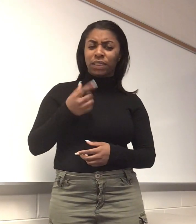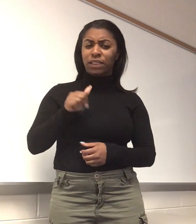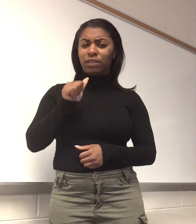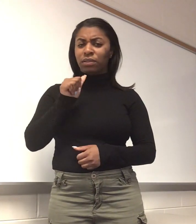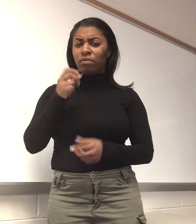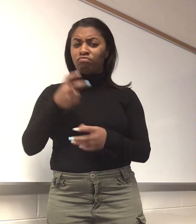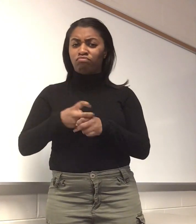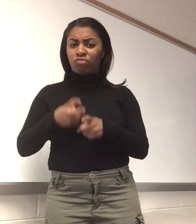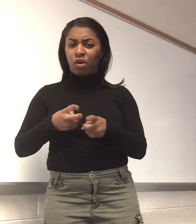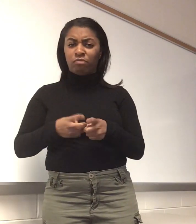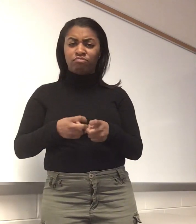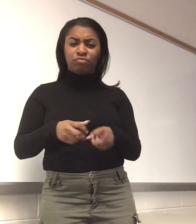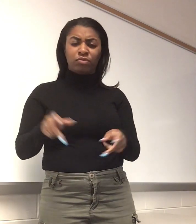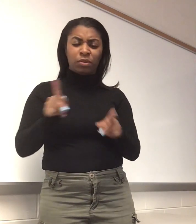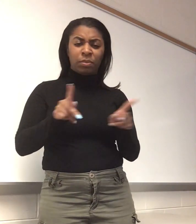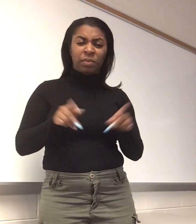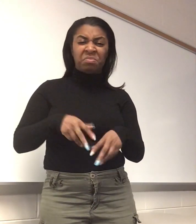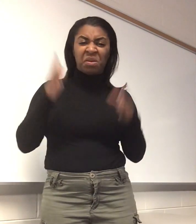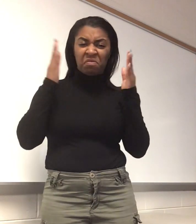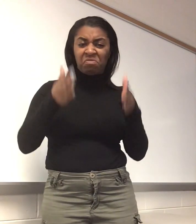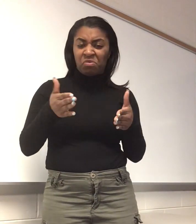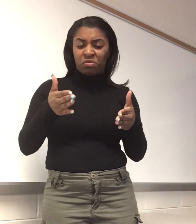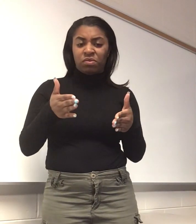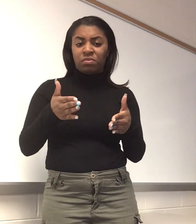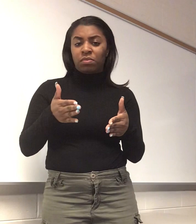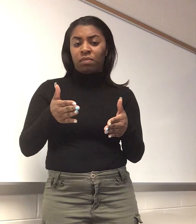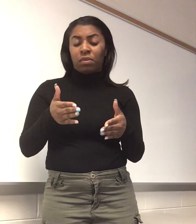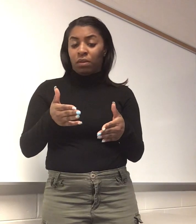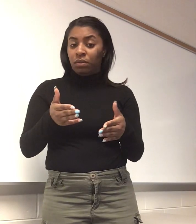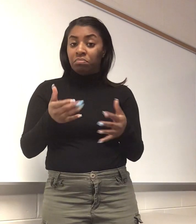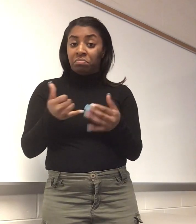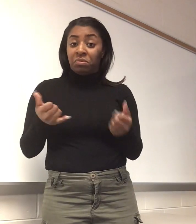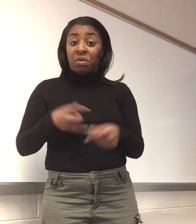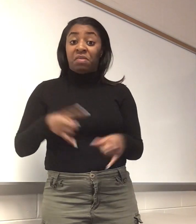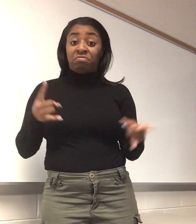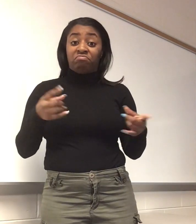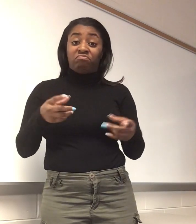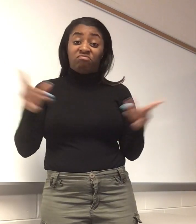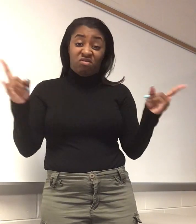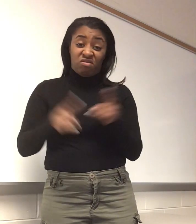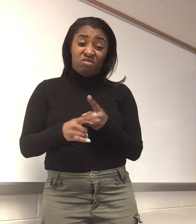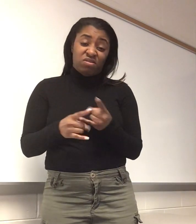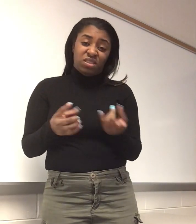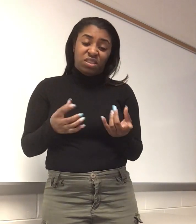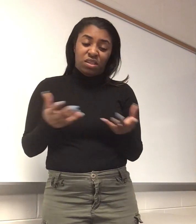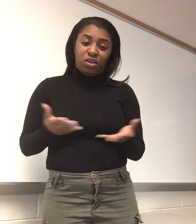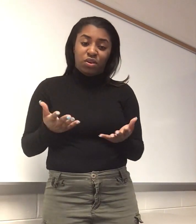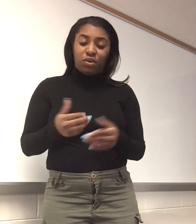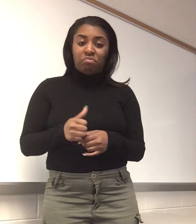little bit of irony here. And here's essentially the irony that goes on. Although the Fool is